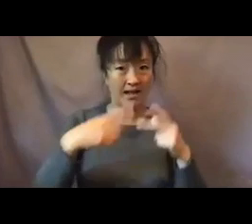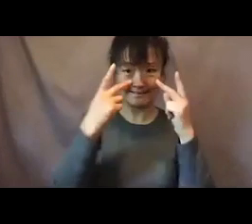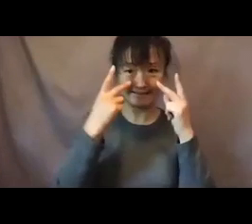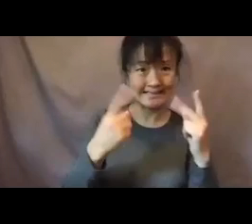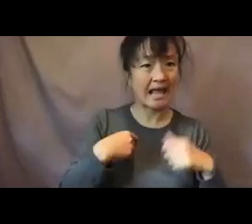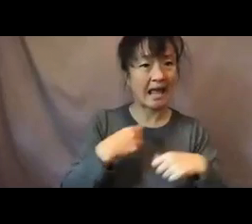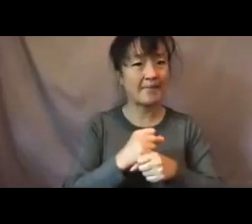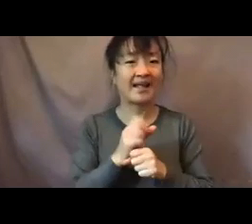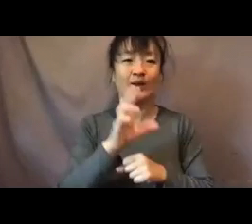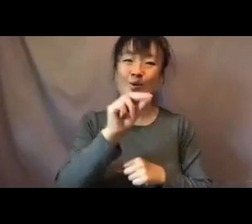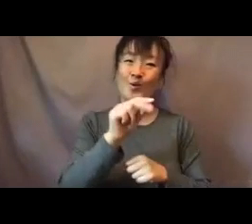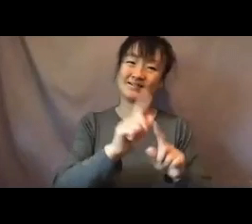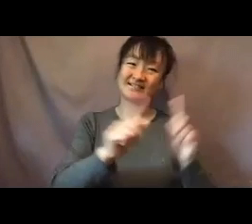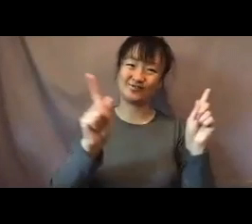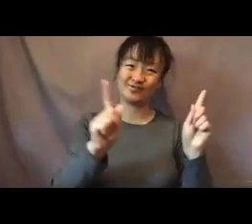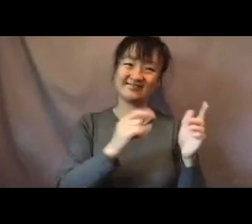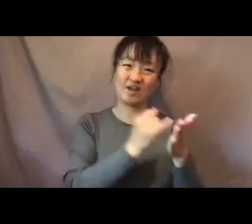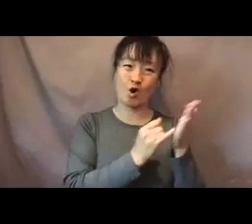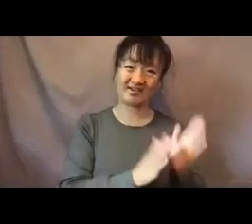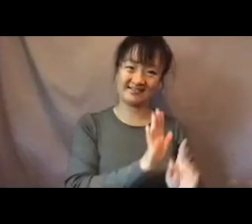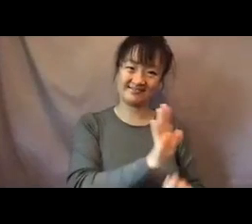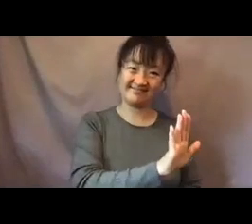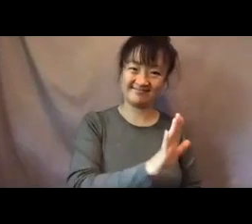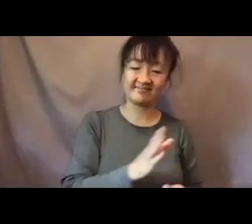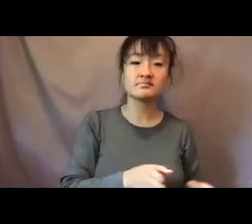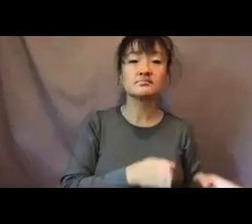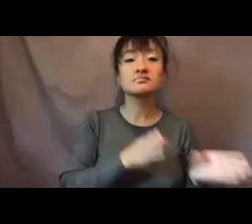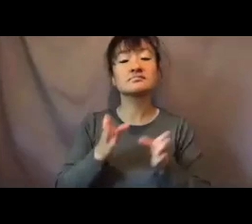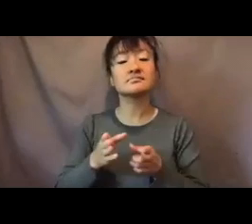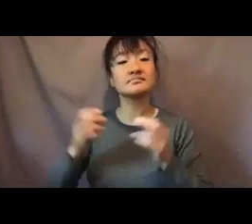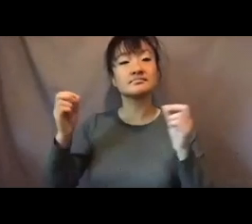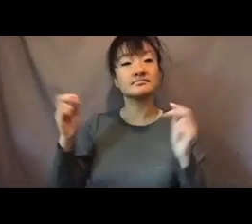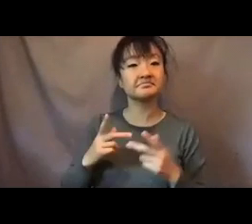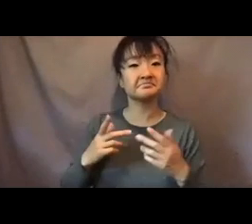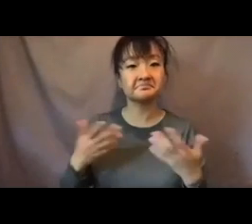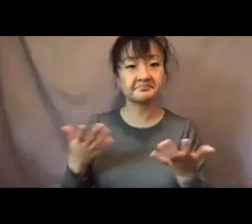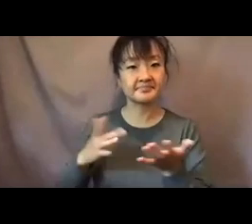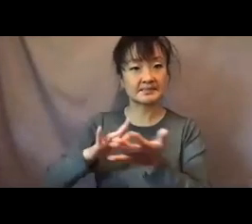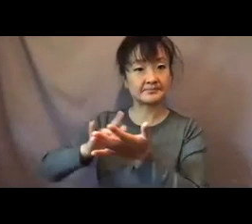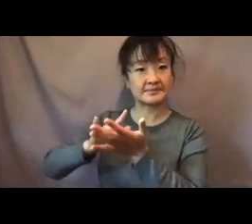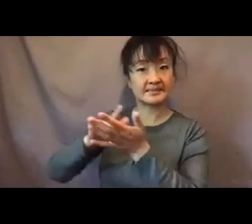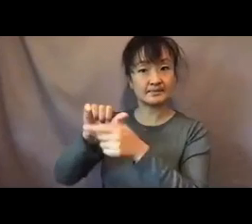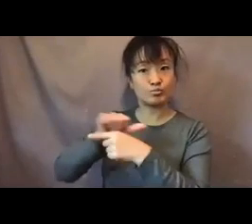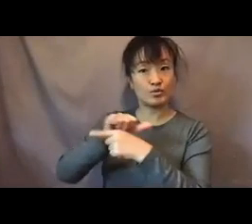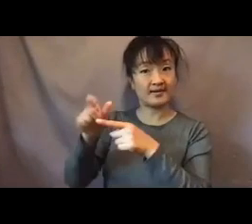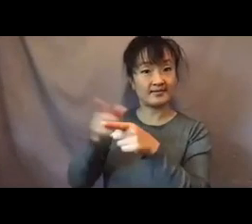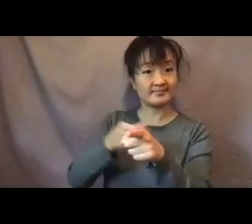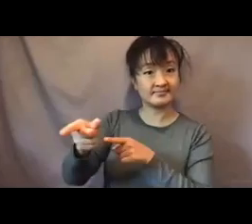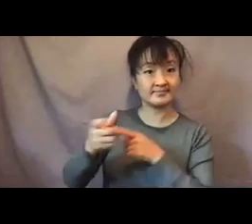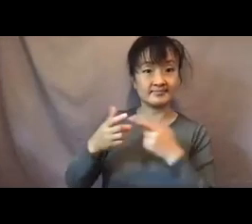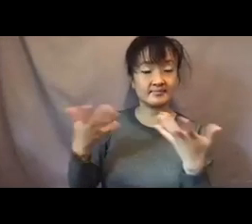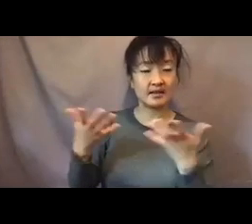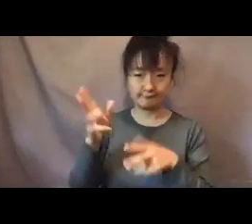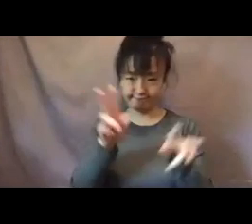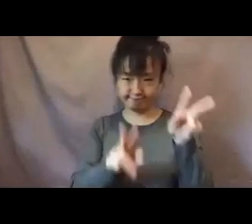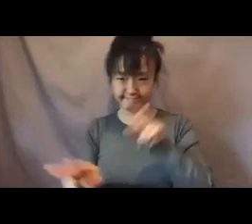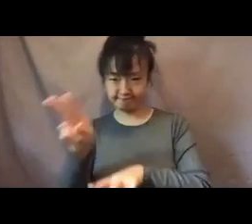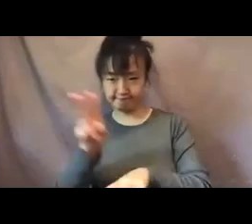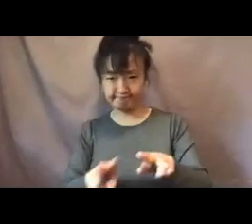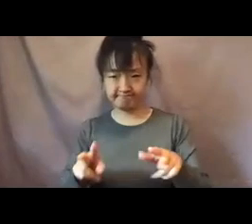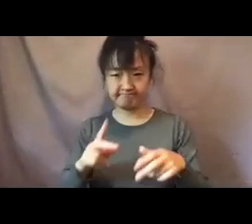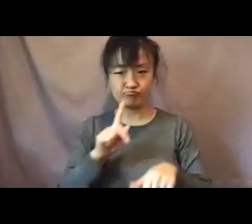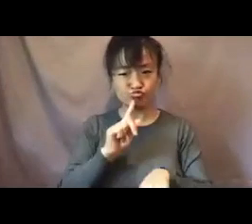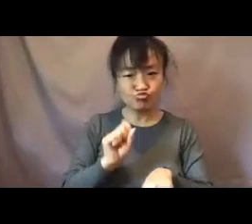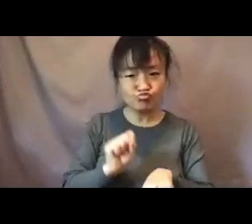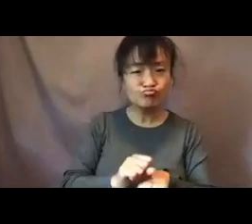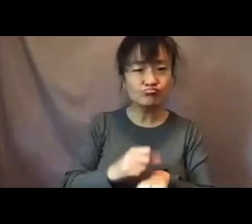artist. The other thing that it comes back to making it a medicine practice is by observation. Is what I'm doing